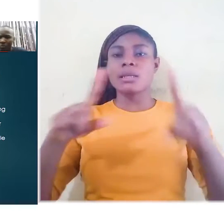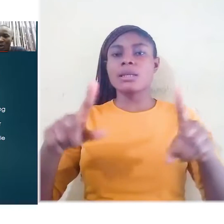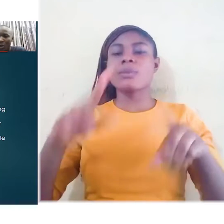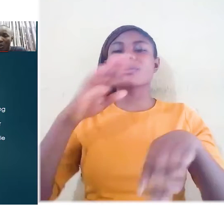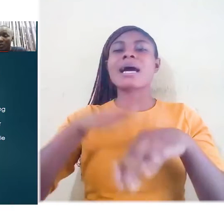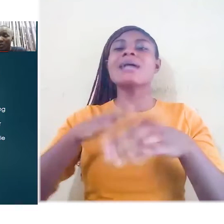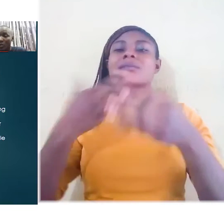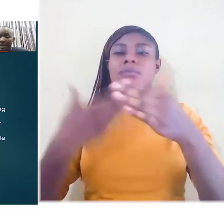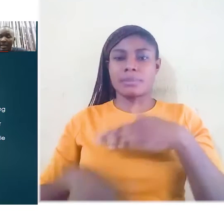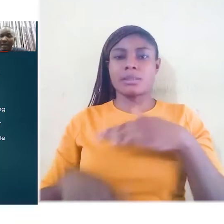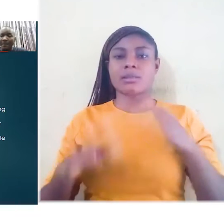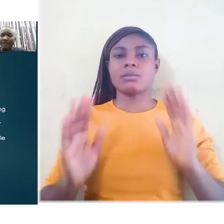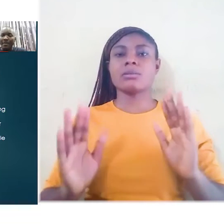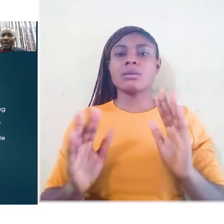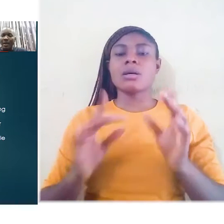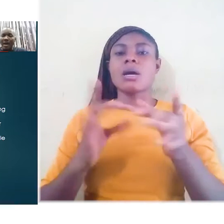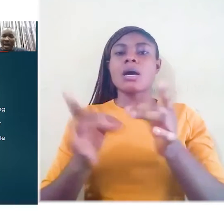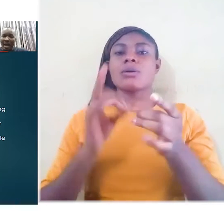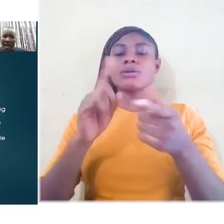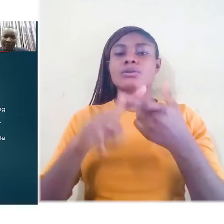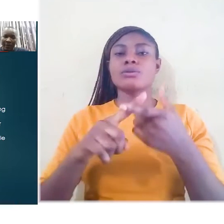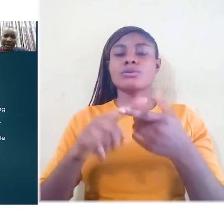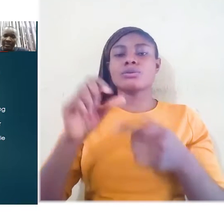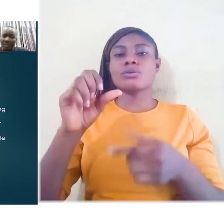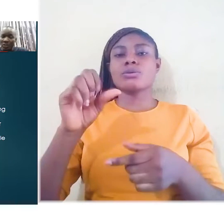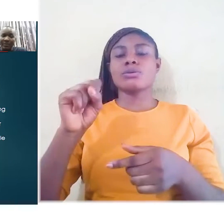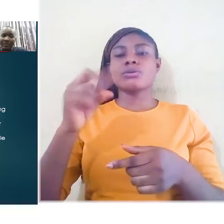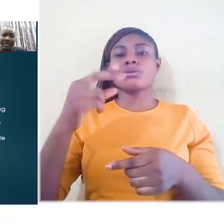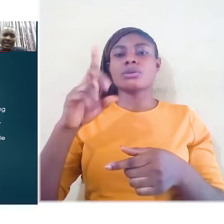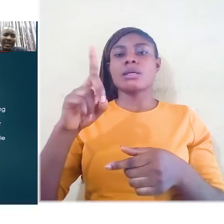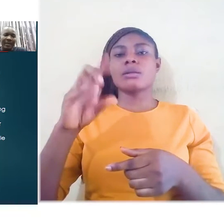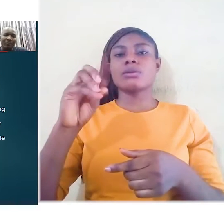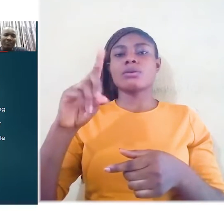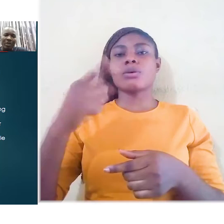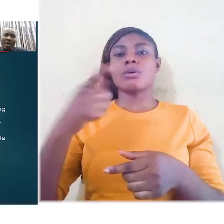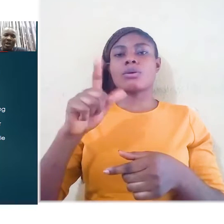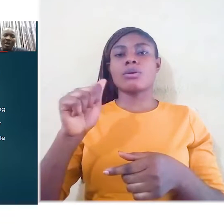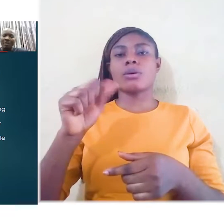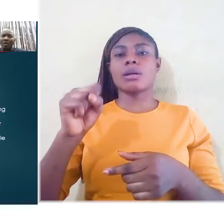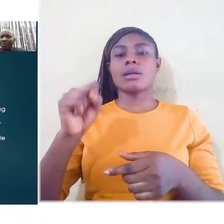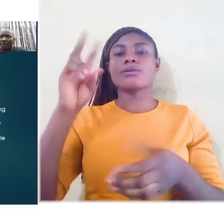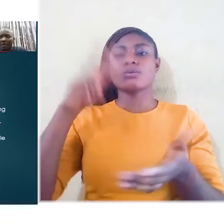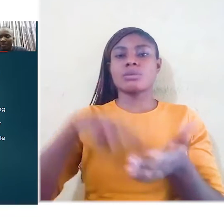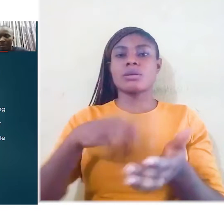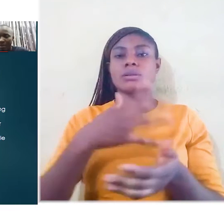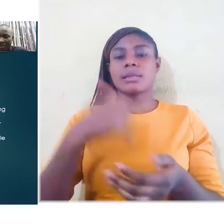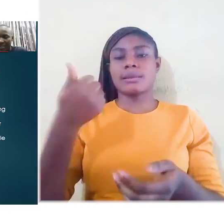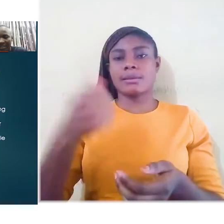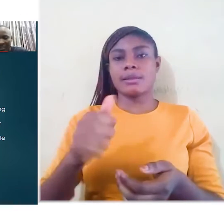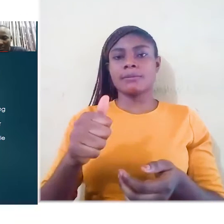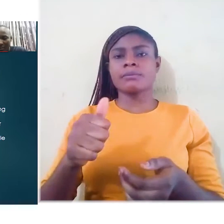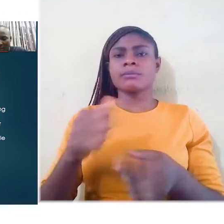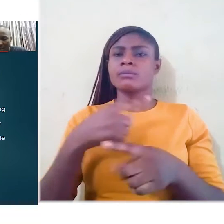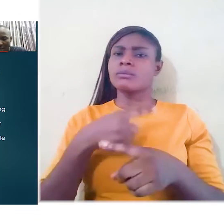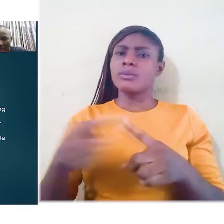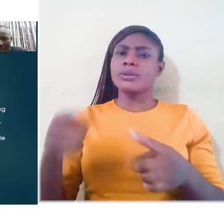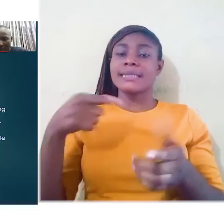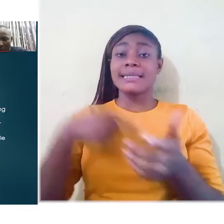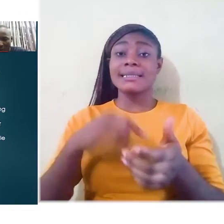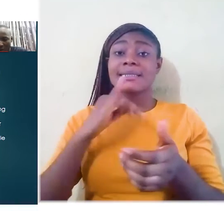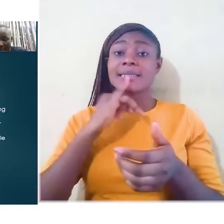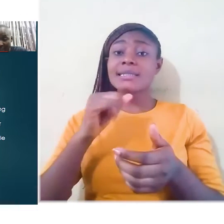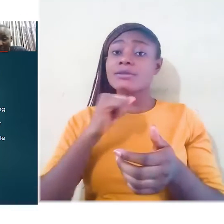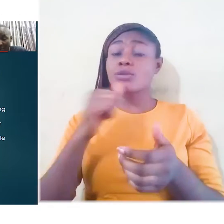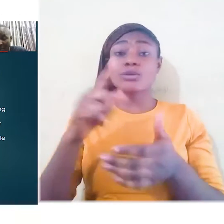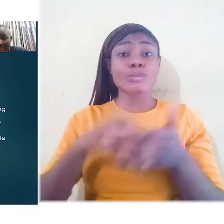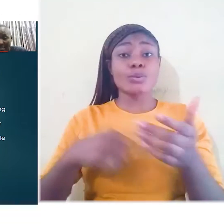to Kushanagla and others in 2010. But the problem is, this is not